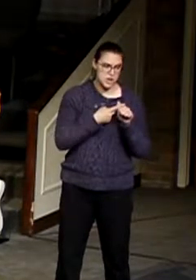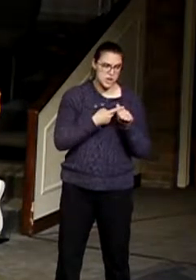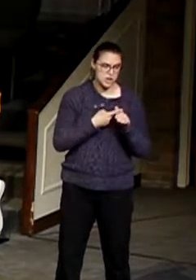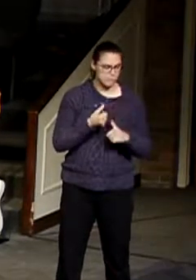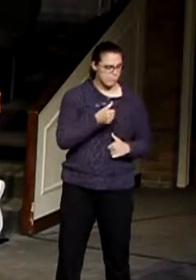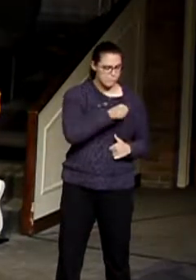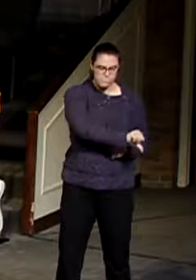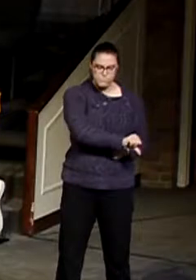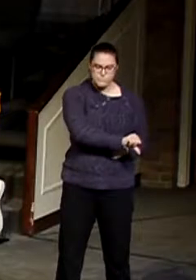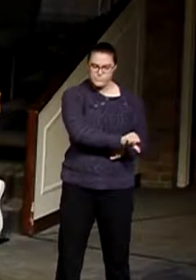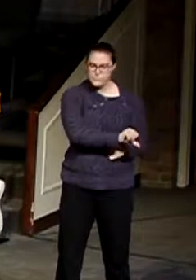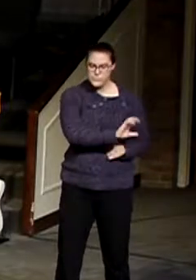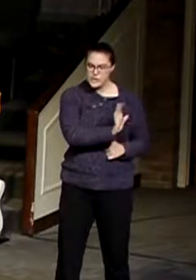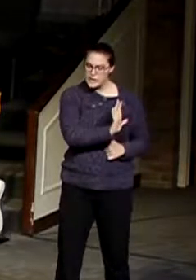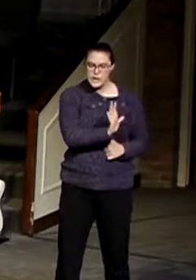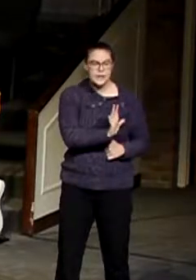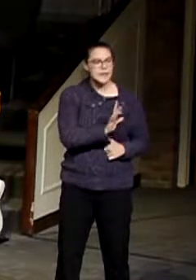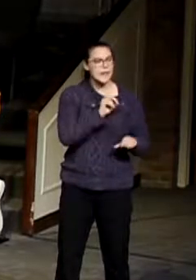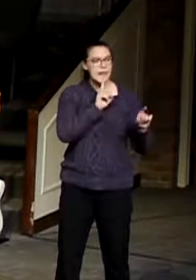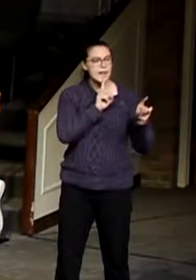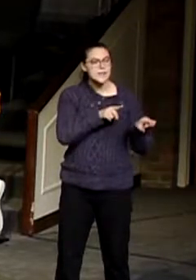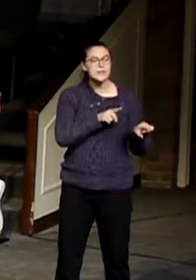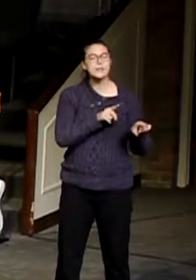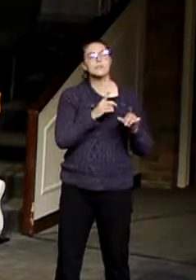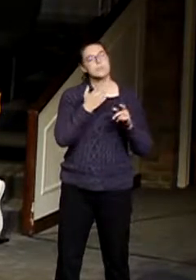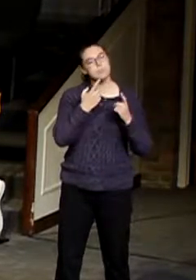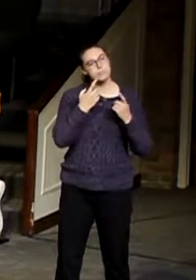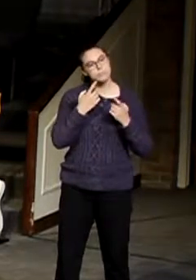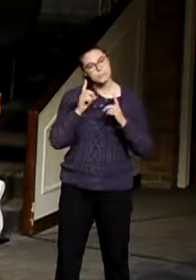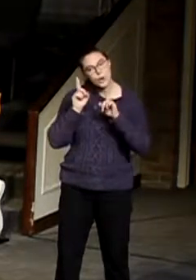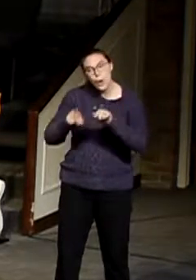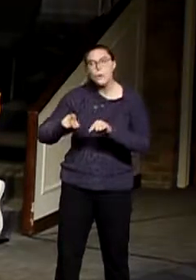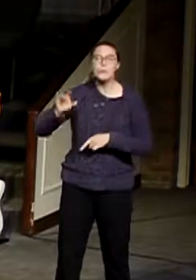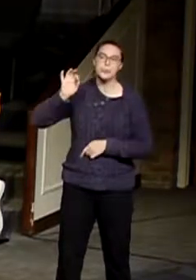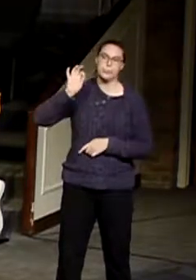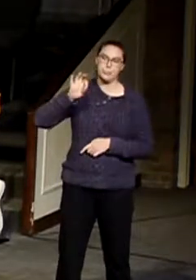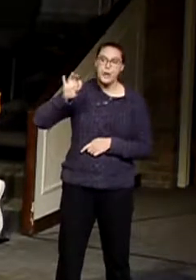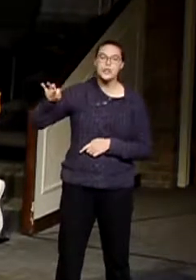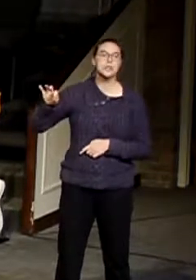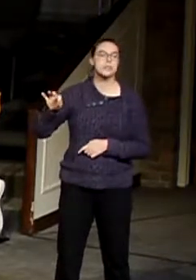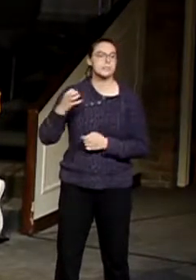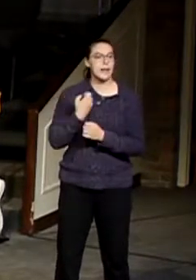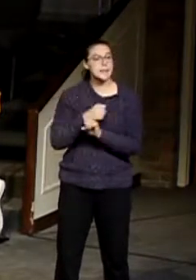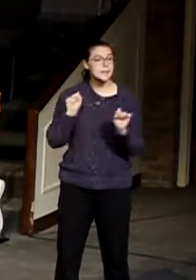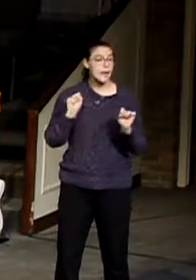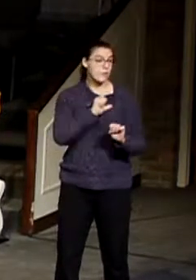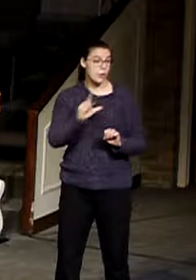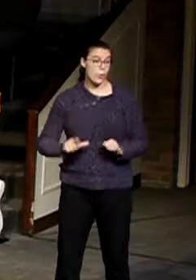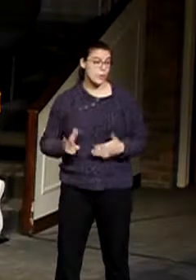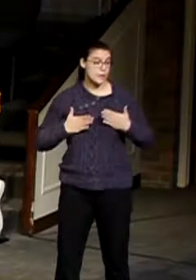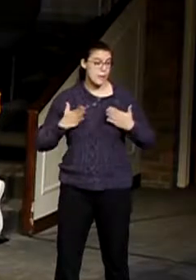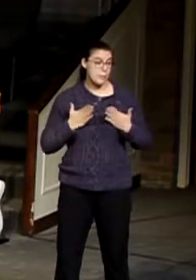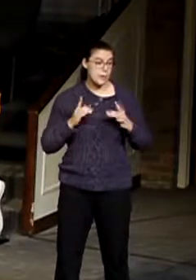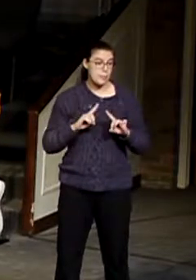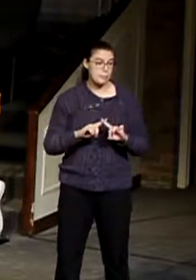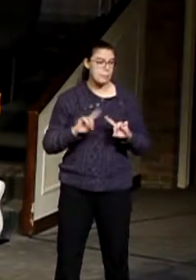rejected the call of God, answered the call, goes and preaches, they get saved, the Lord is happy, chapter 4.